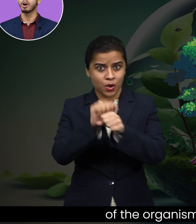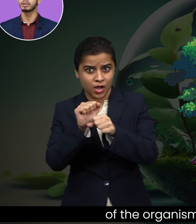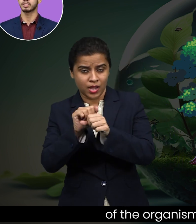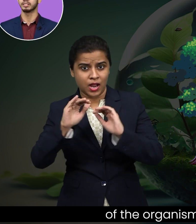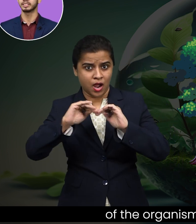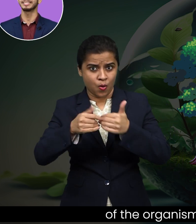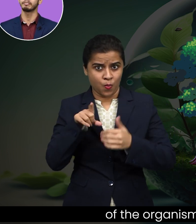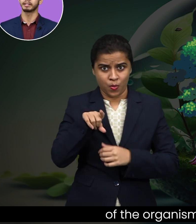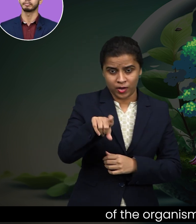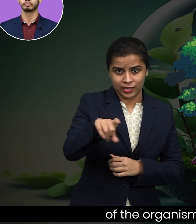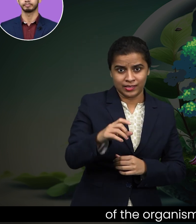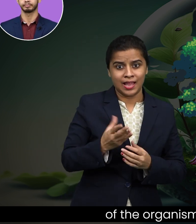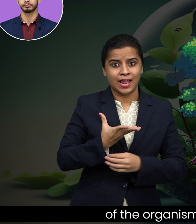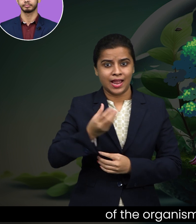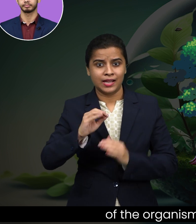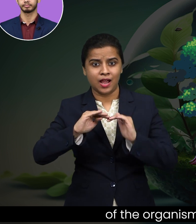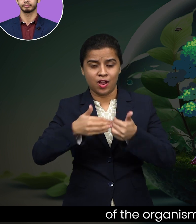and how it earns its living.